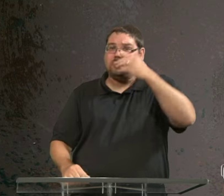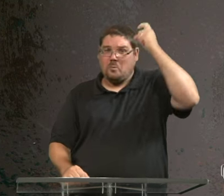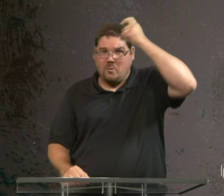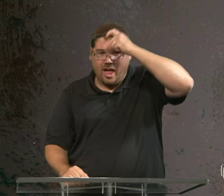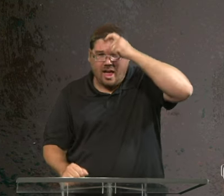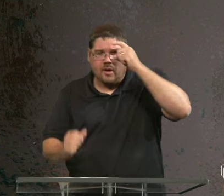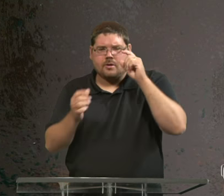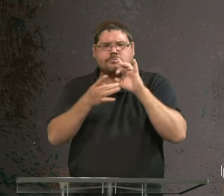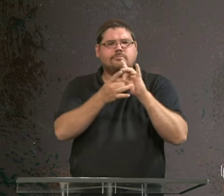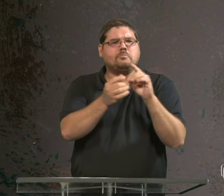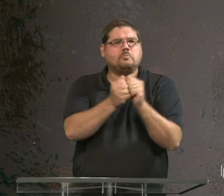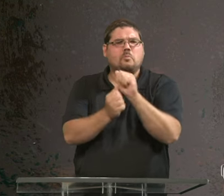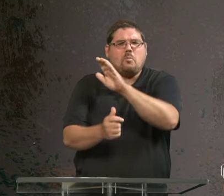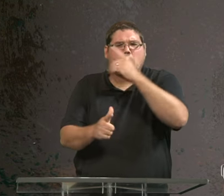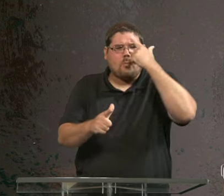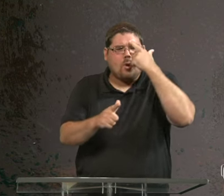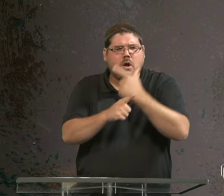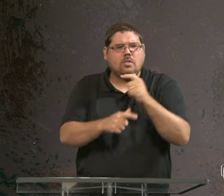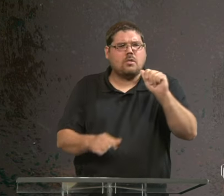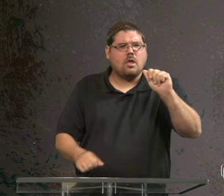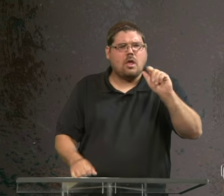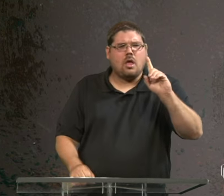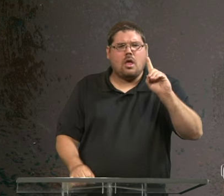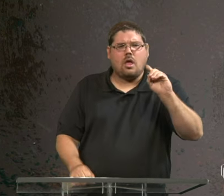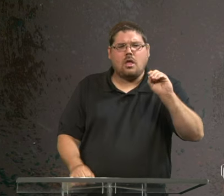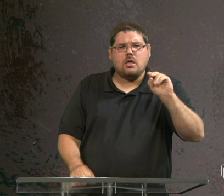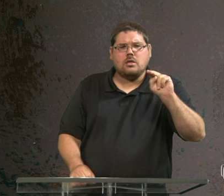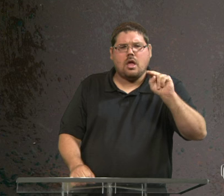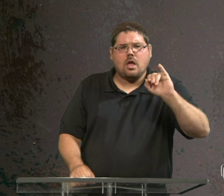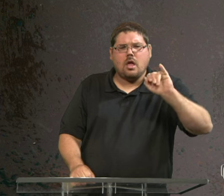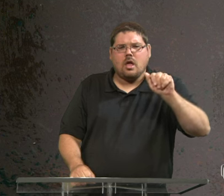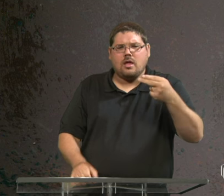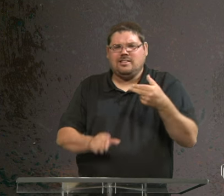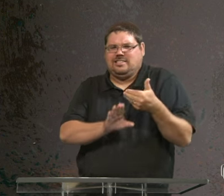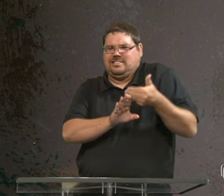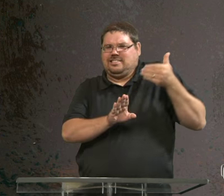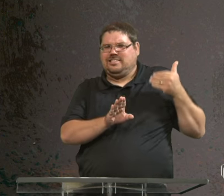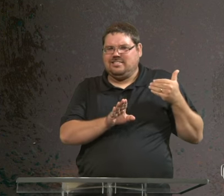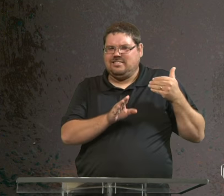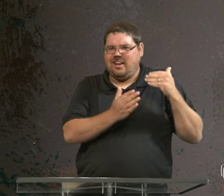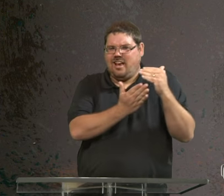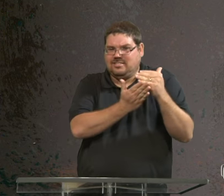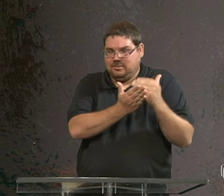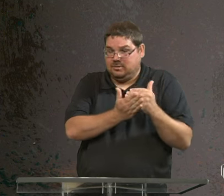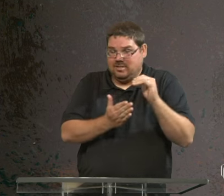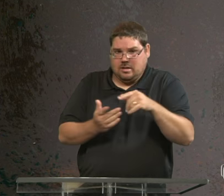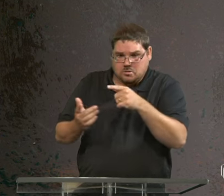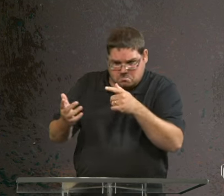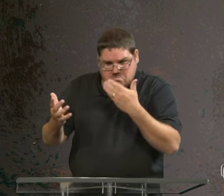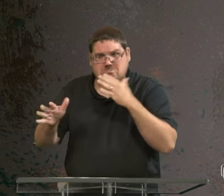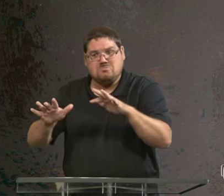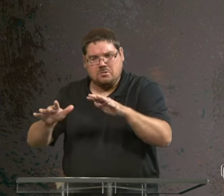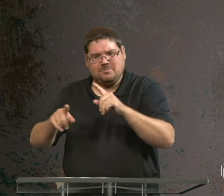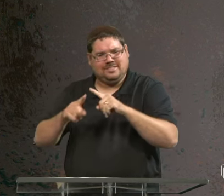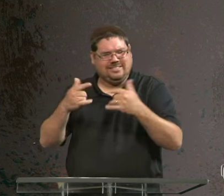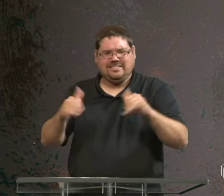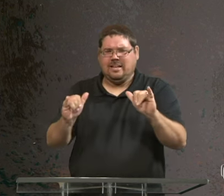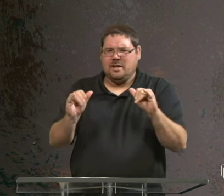much experience as a king and needs wisdom from the Lord, after all that experience with Adonijah, his